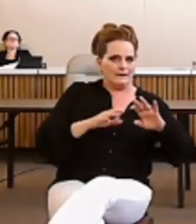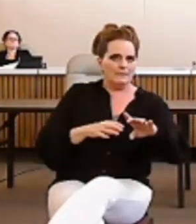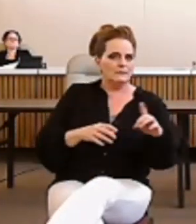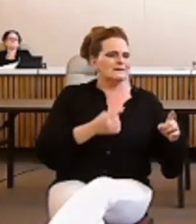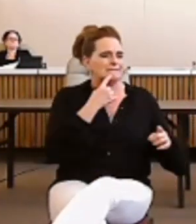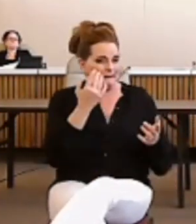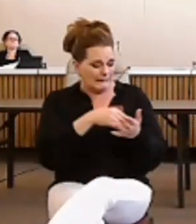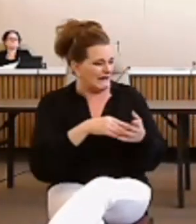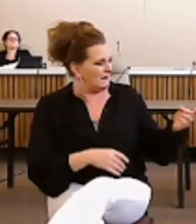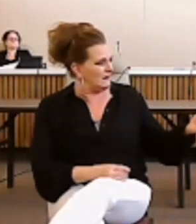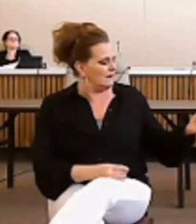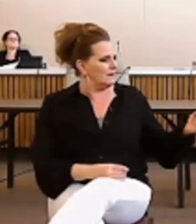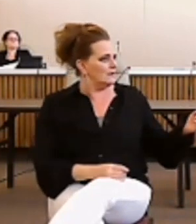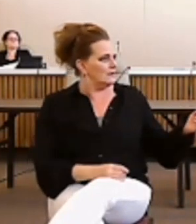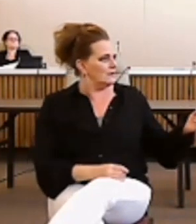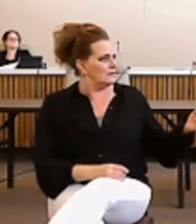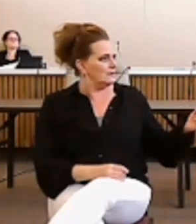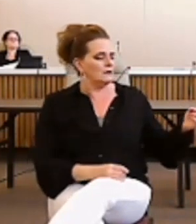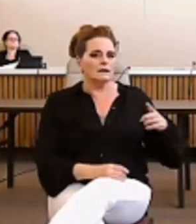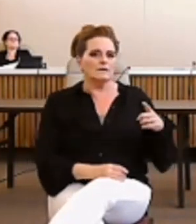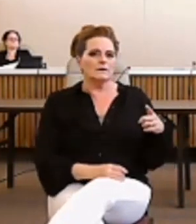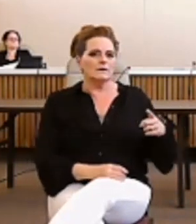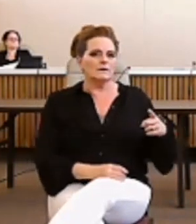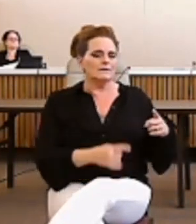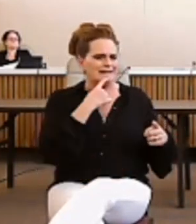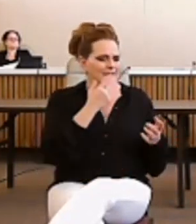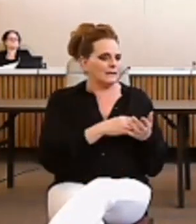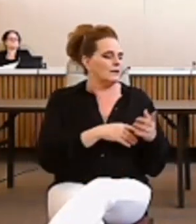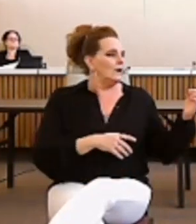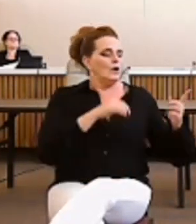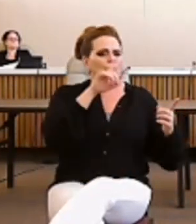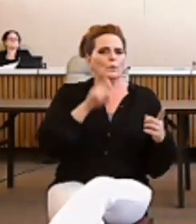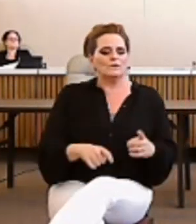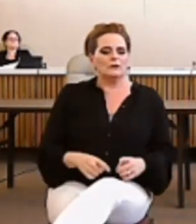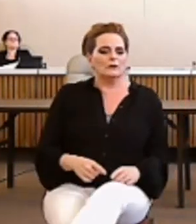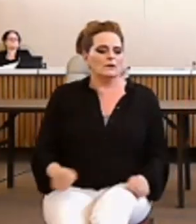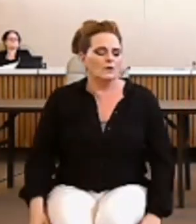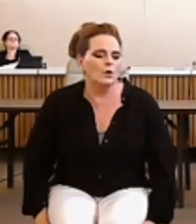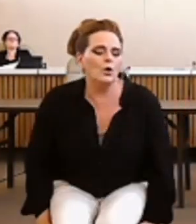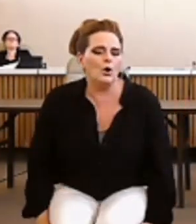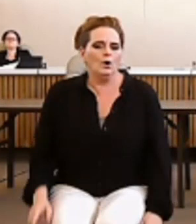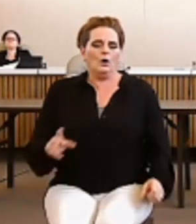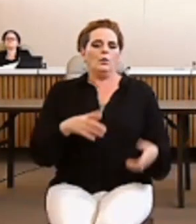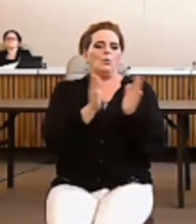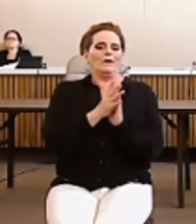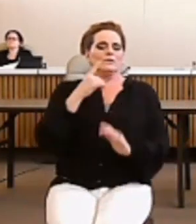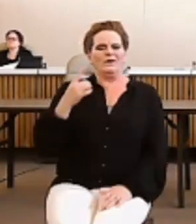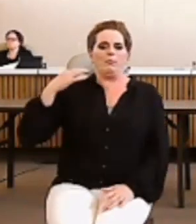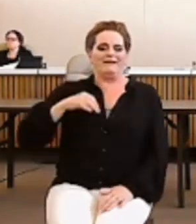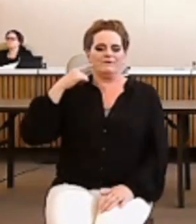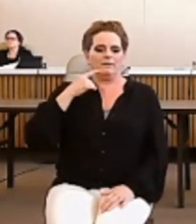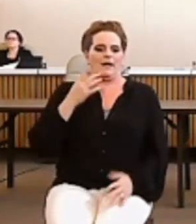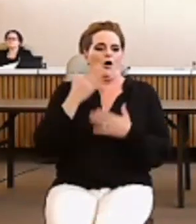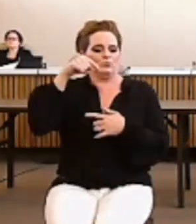you said, because I'll do it again, sorry. The question was, what benefits does this development offer to the town?